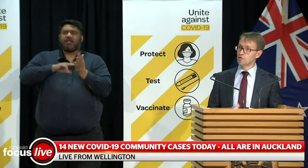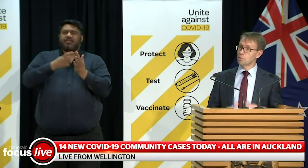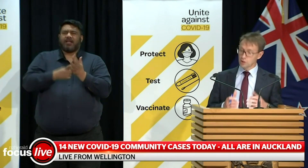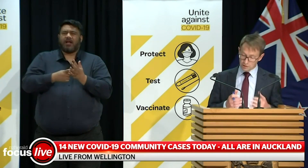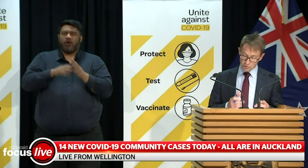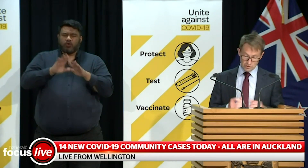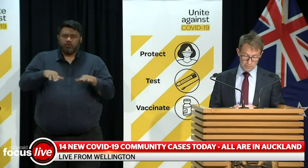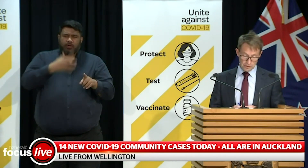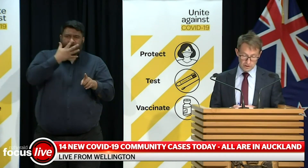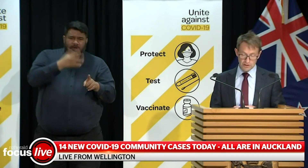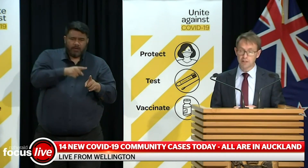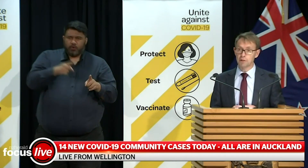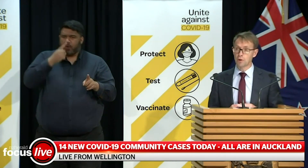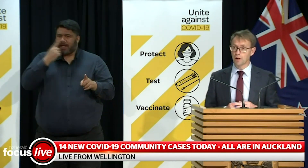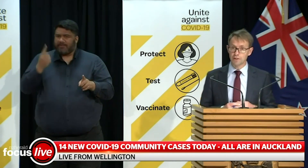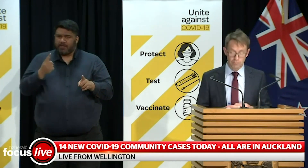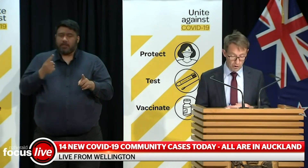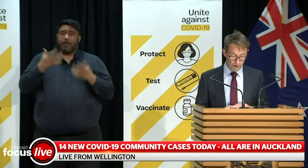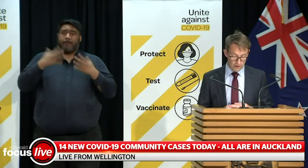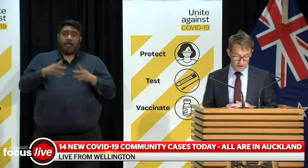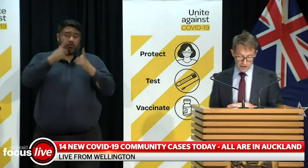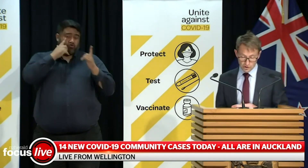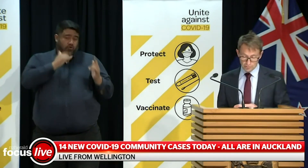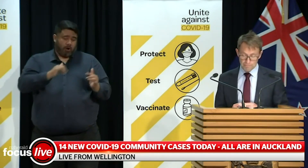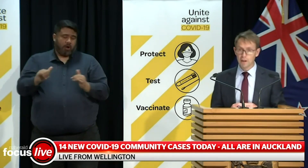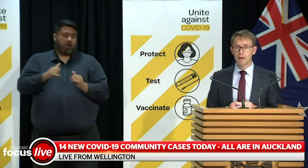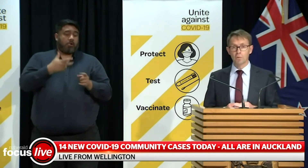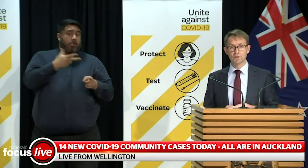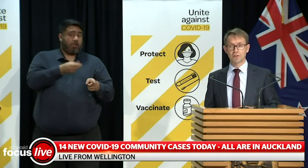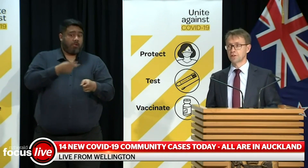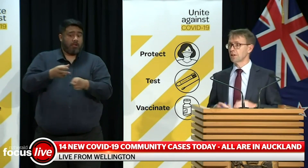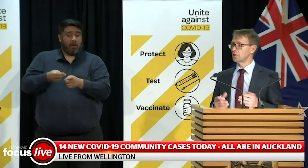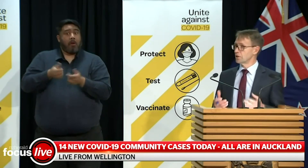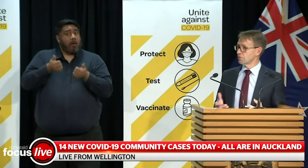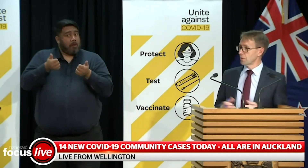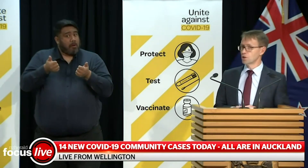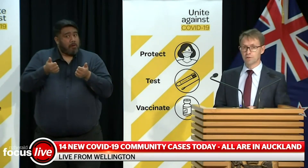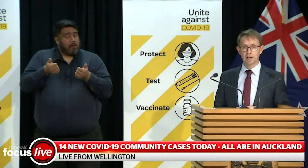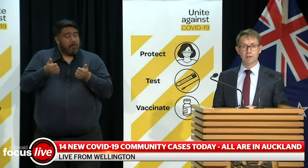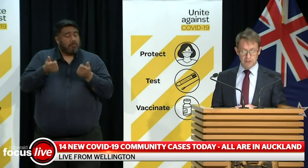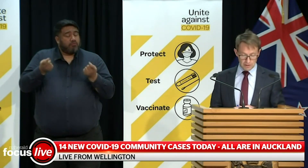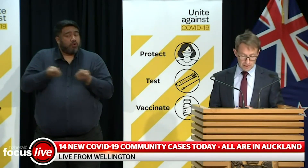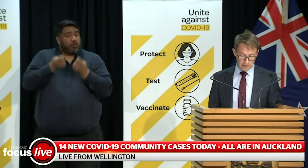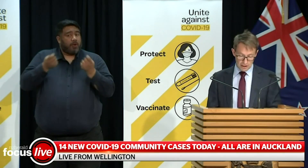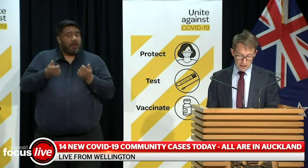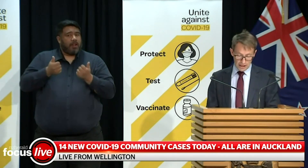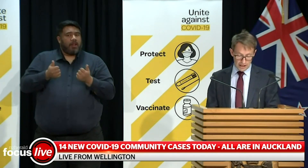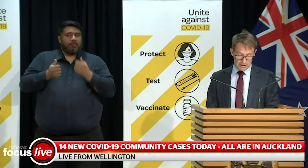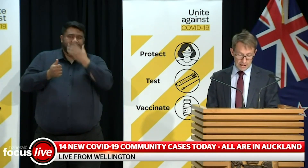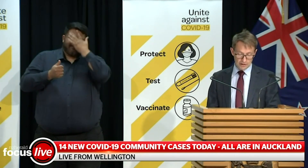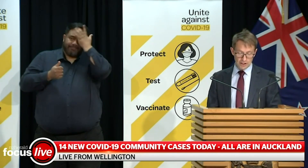shows a favourable immune response and safety profile in this age group. Whilst at this stage the information available is